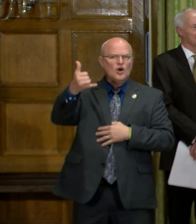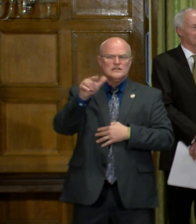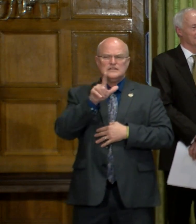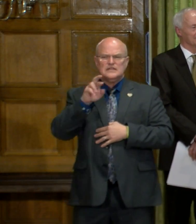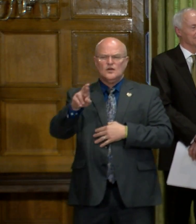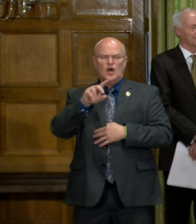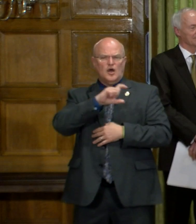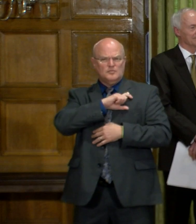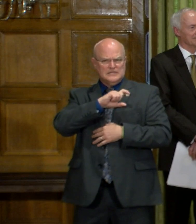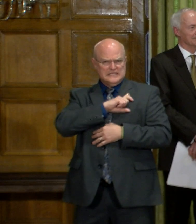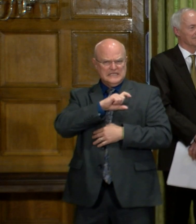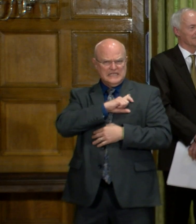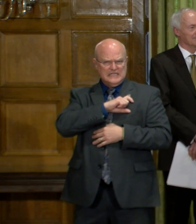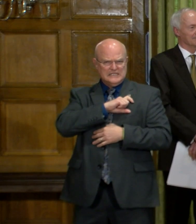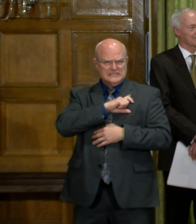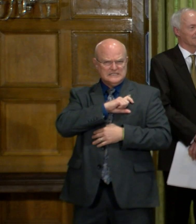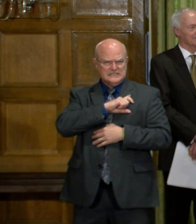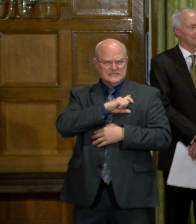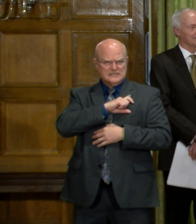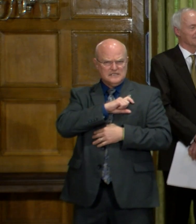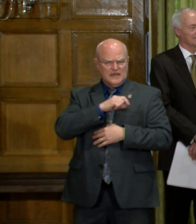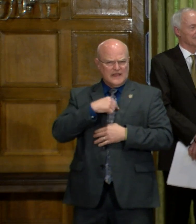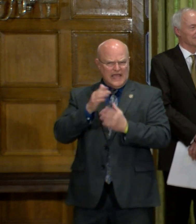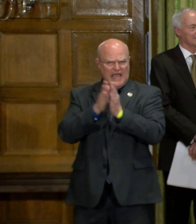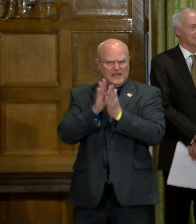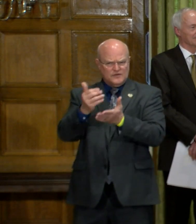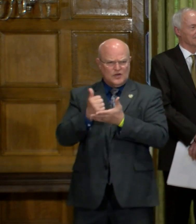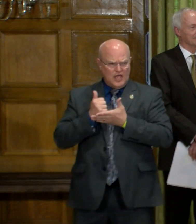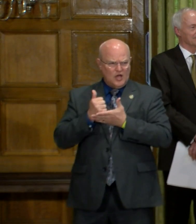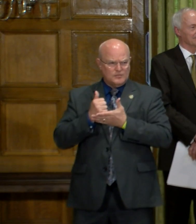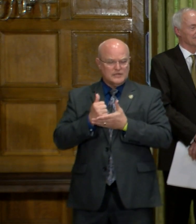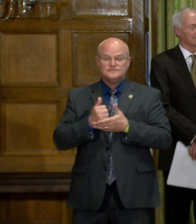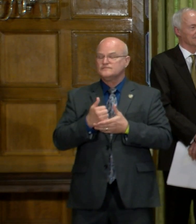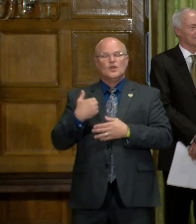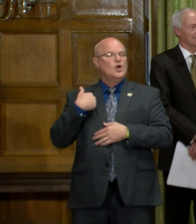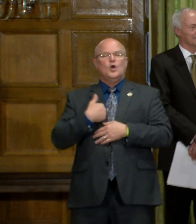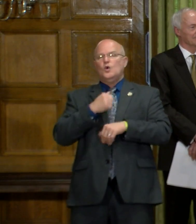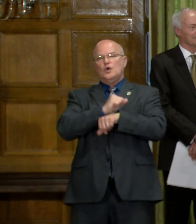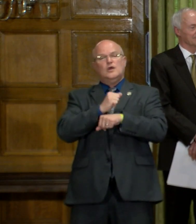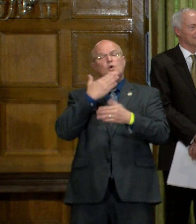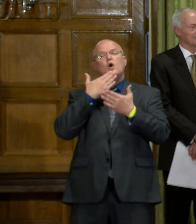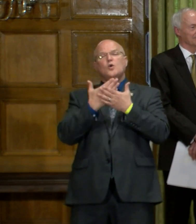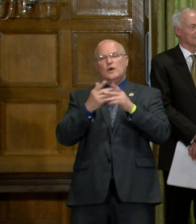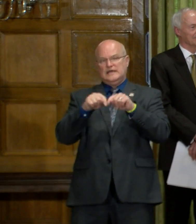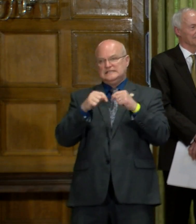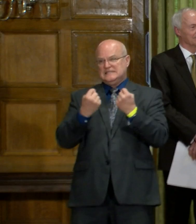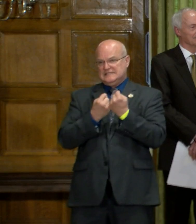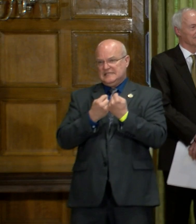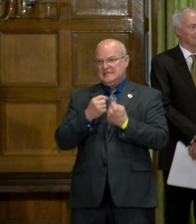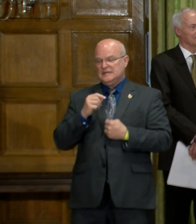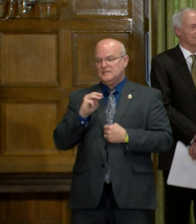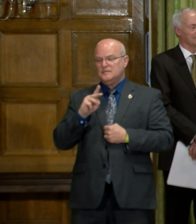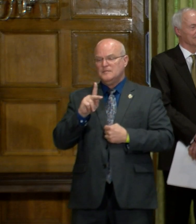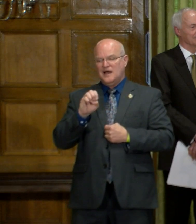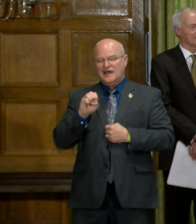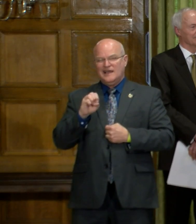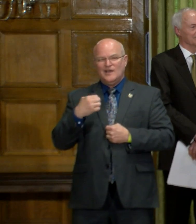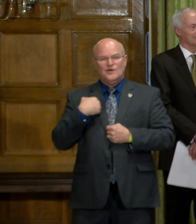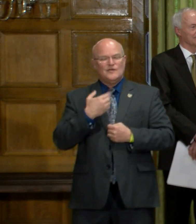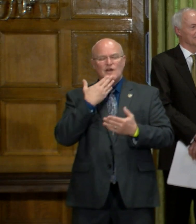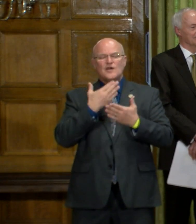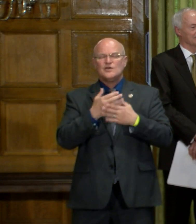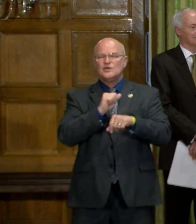Rock Police, have they not asked for your help? We work well together as a team, Mike. We've always had a great